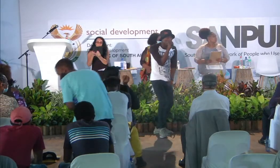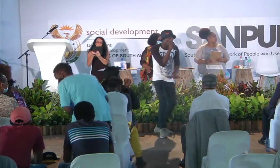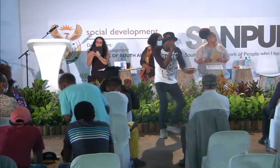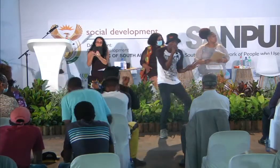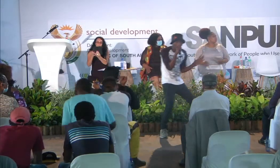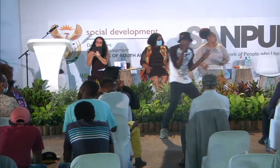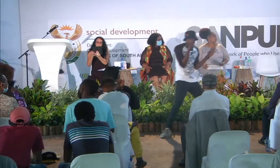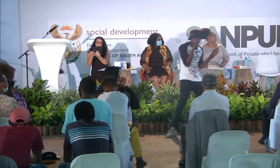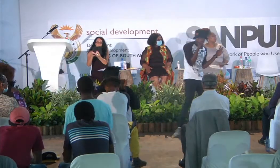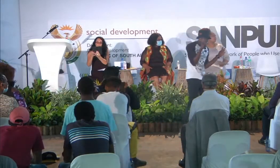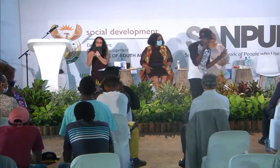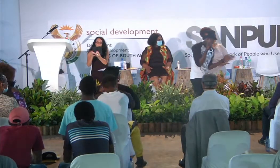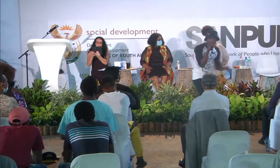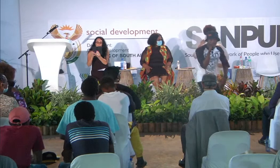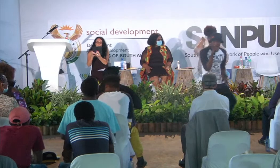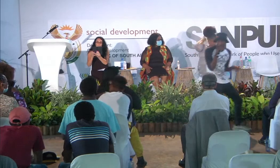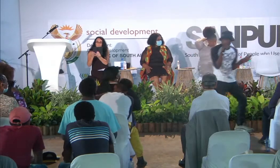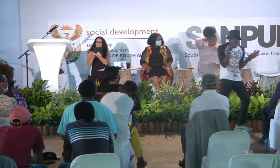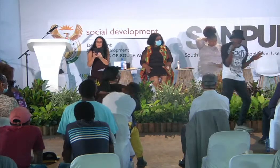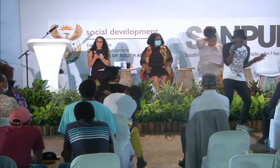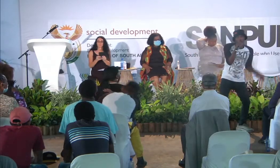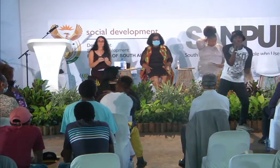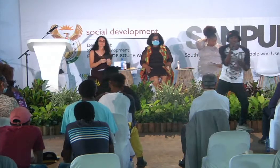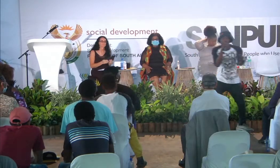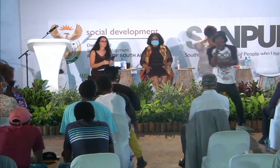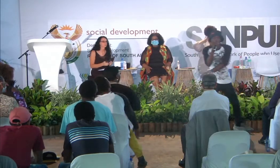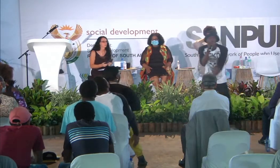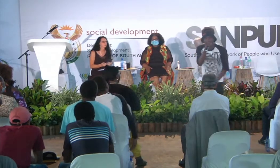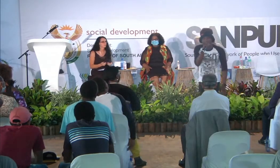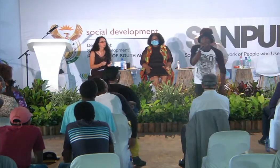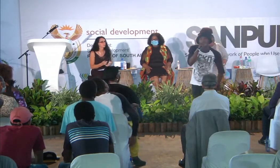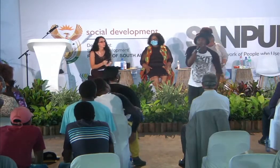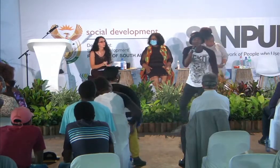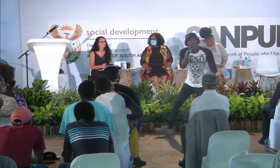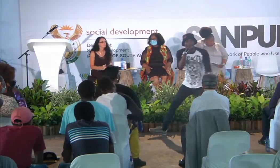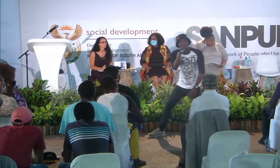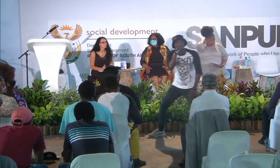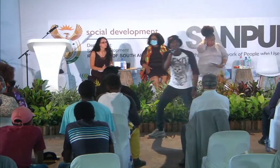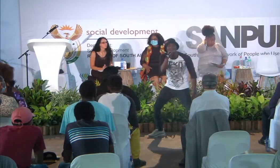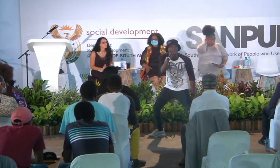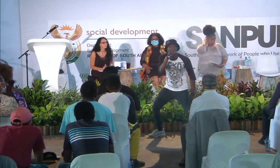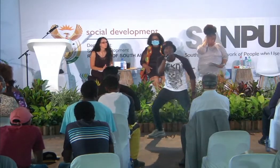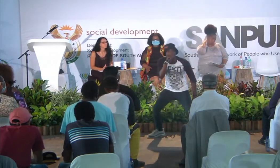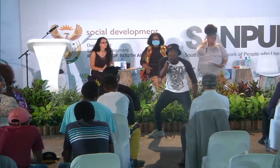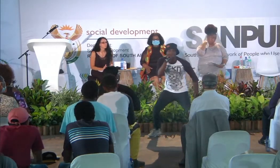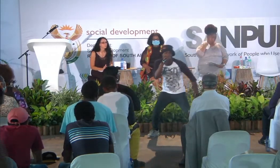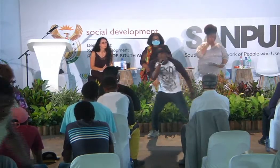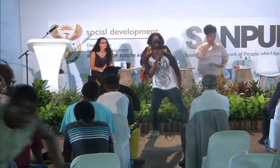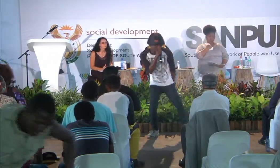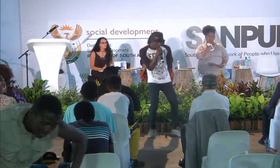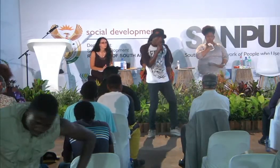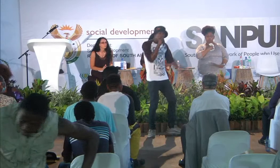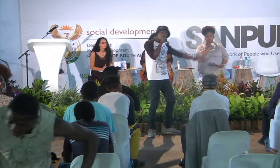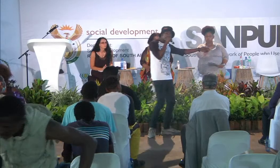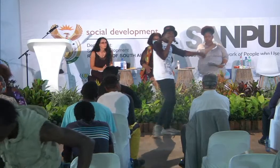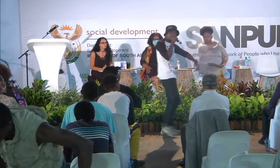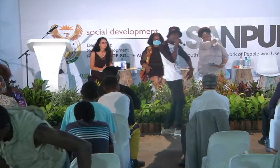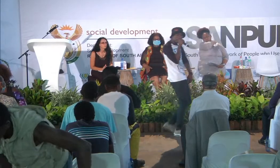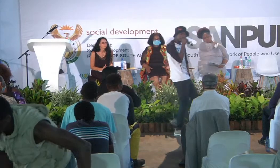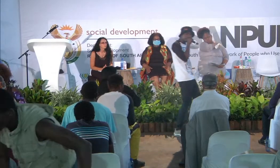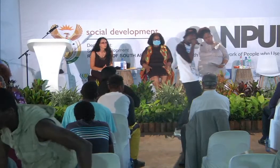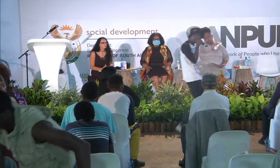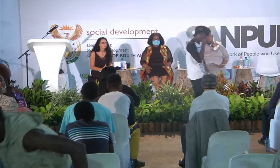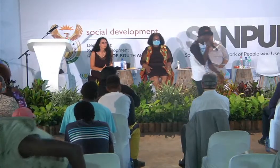thought you will resist. It's hard to believe. Show this weakness, toxicate like rose. It's a disease, it's bullshit disease. Music, it's